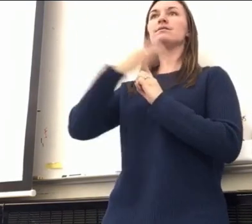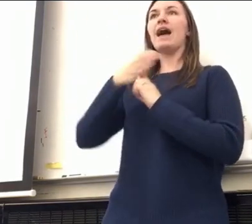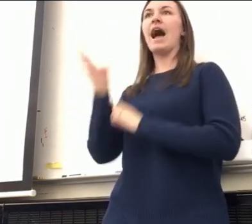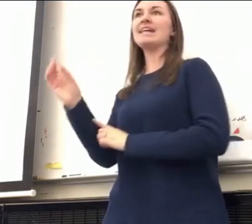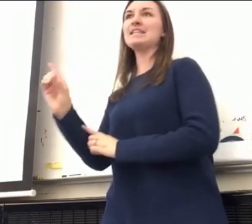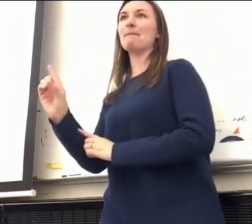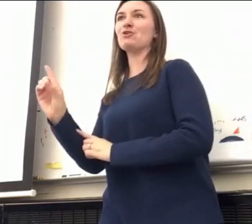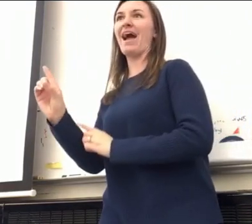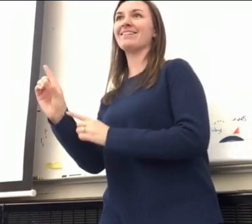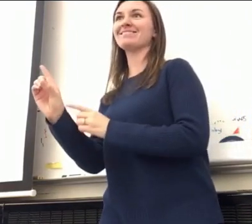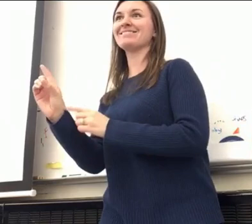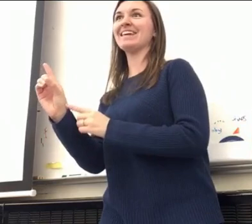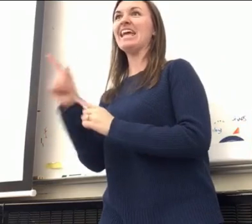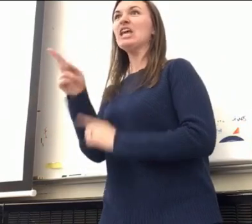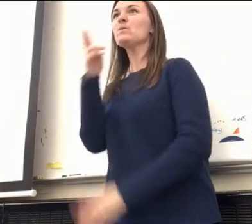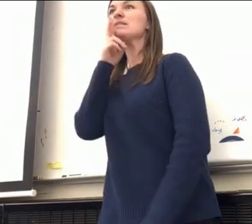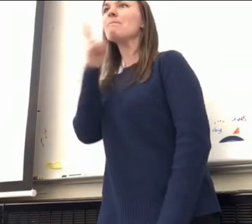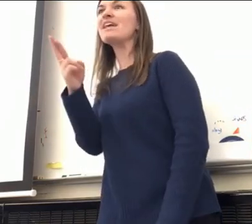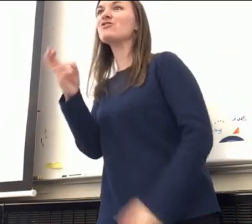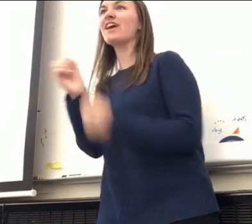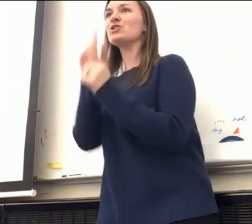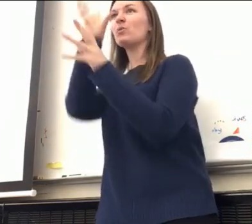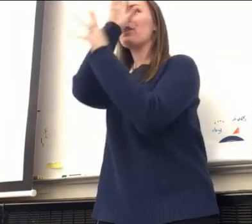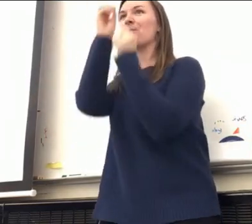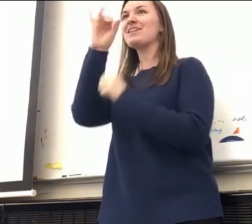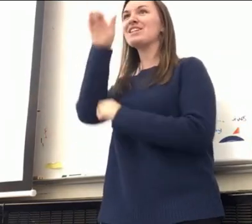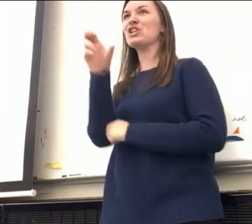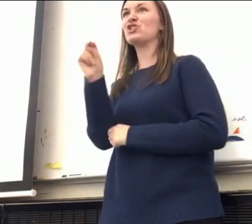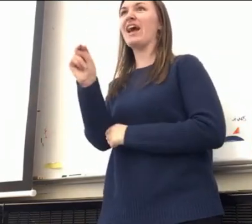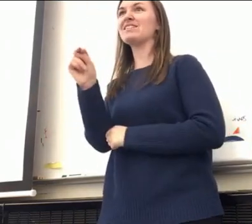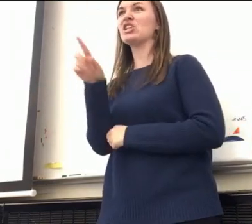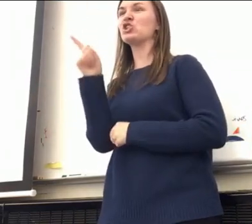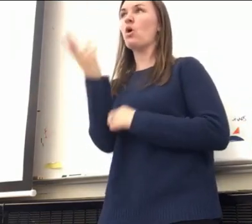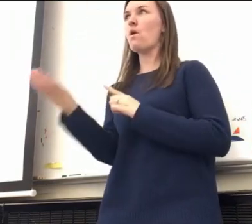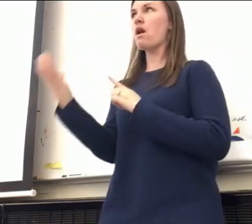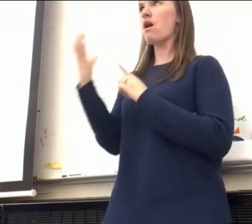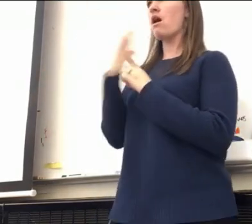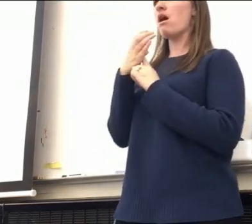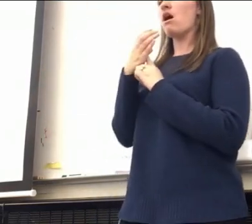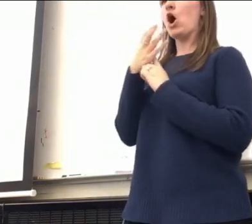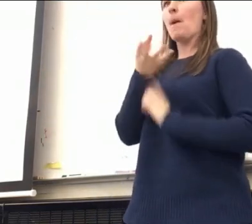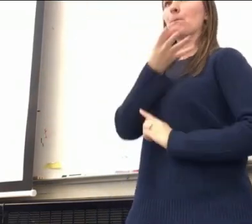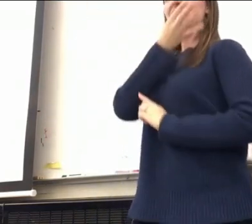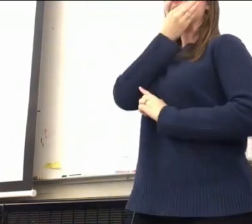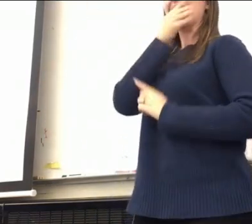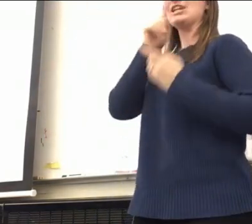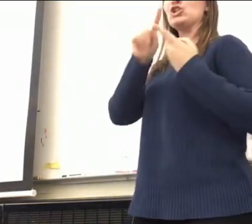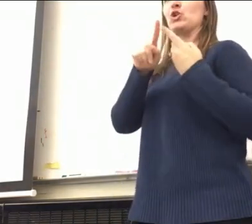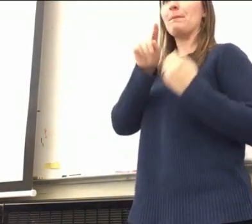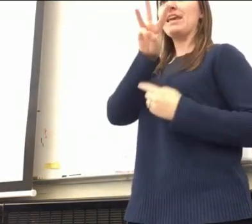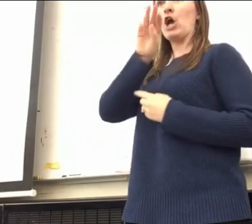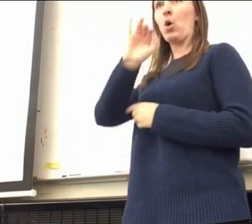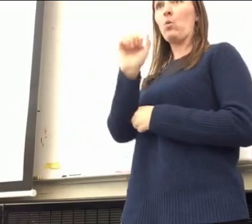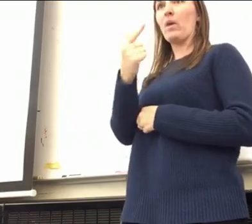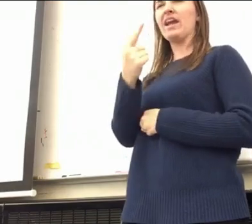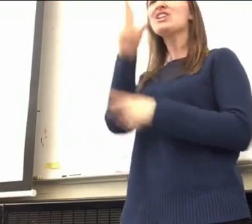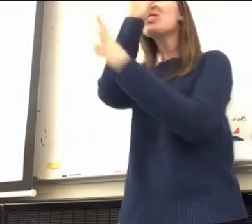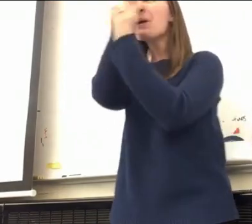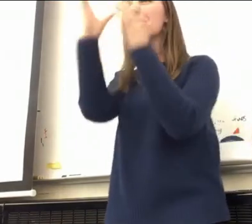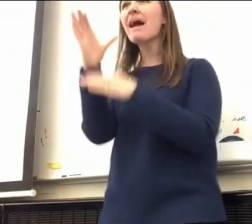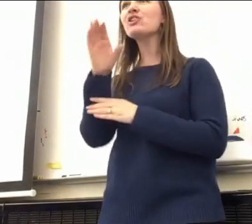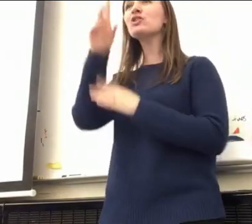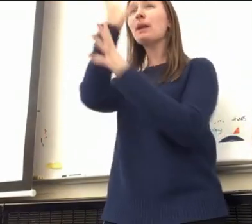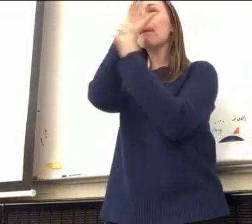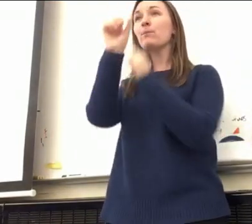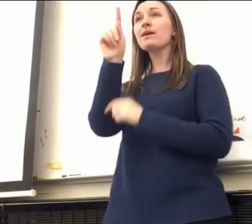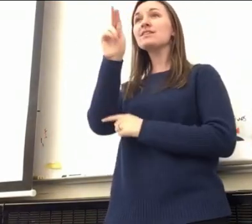was besties with Andrew Jackson. So imagine if Donald Trump got elected as the president, and on his